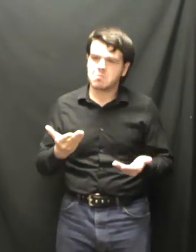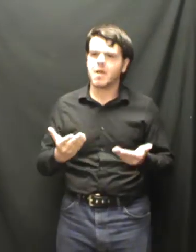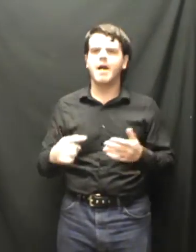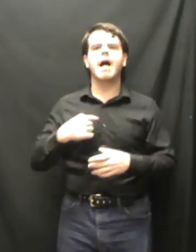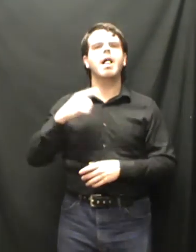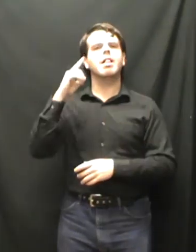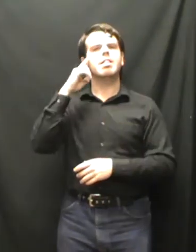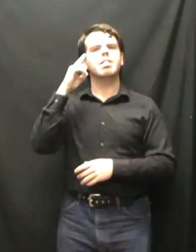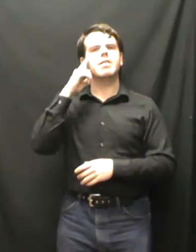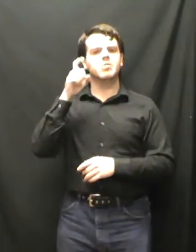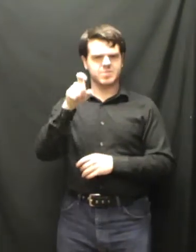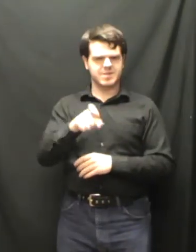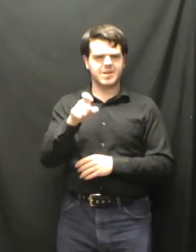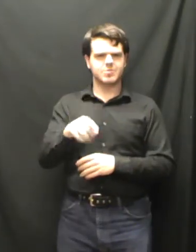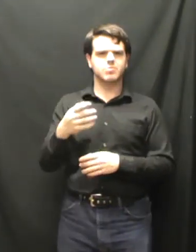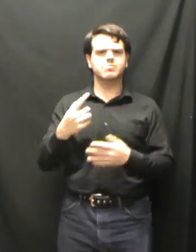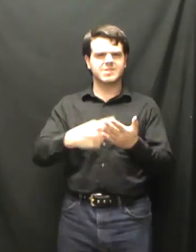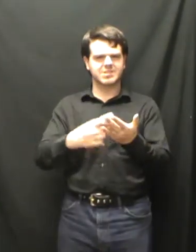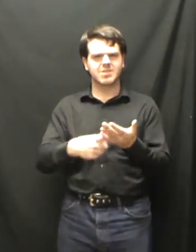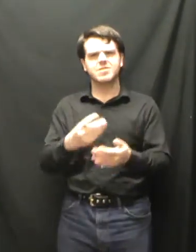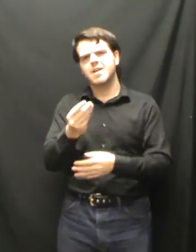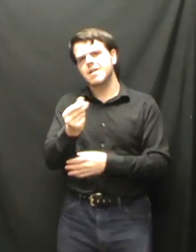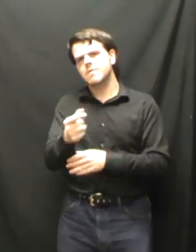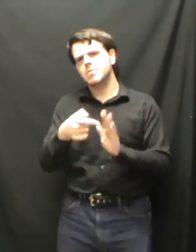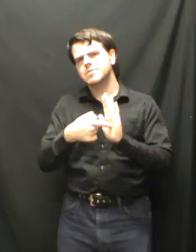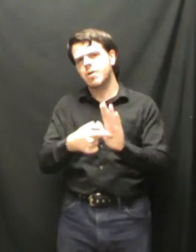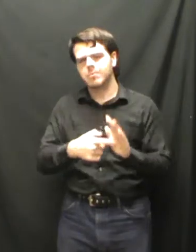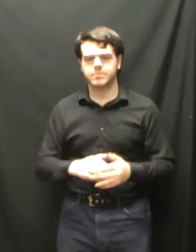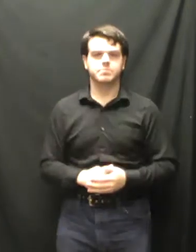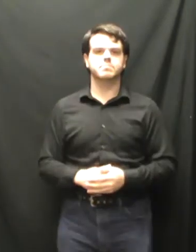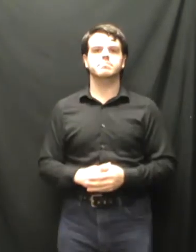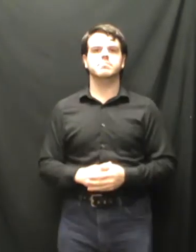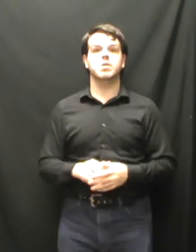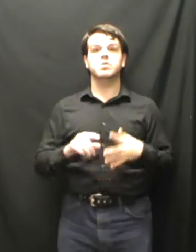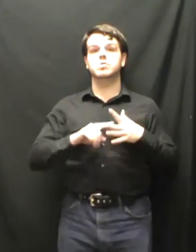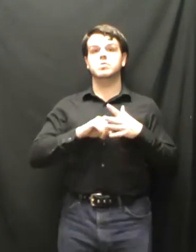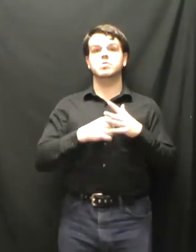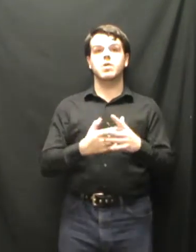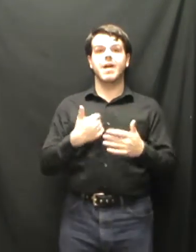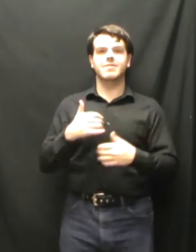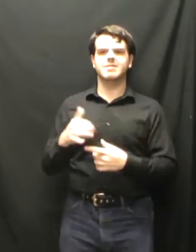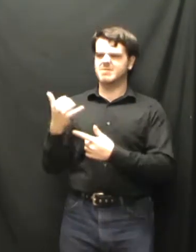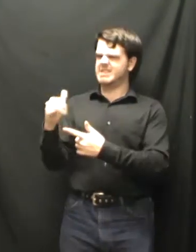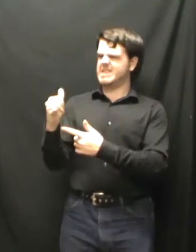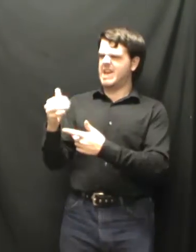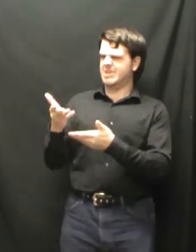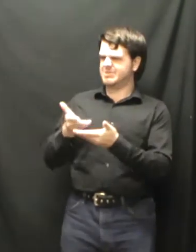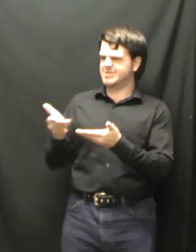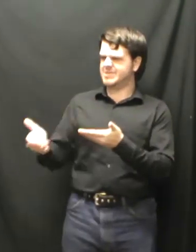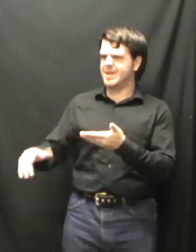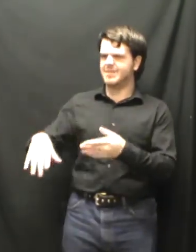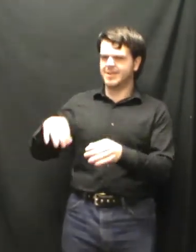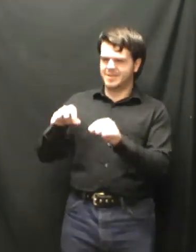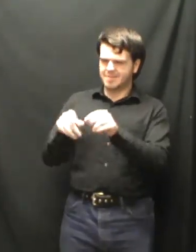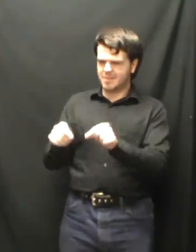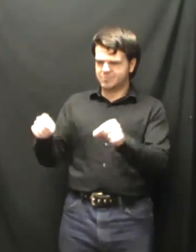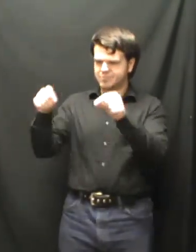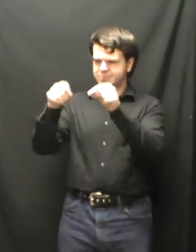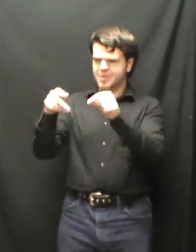couple of examples. Well, to start off, we've got some stuff here, some yellow stuff in a plastic bag. Let's have a closer look at it. I